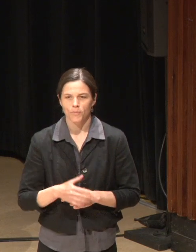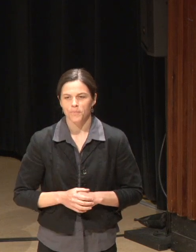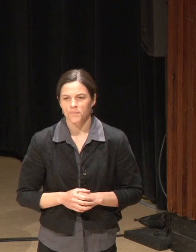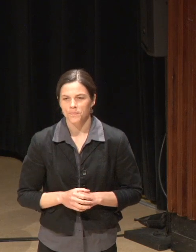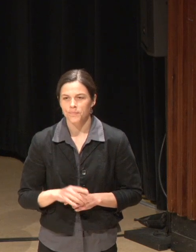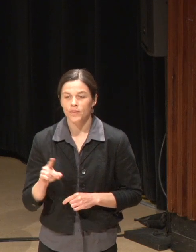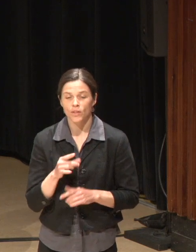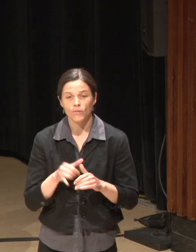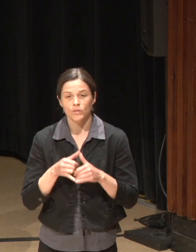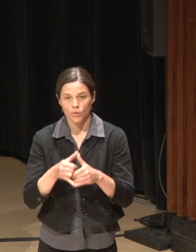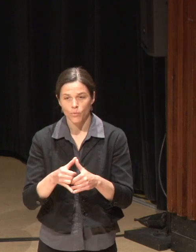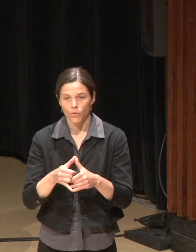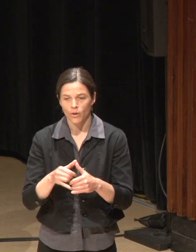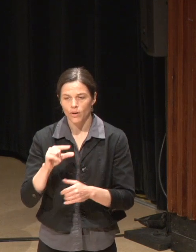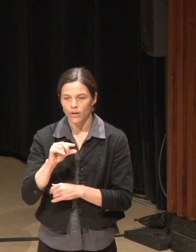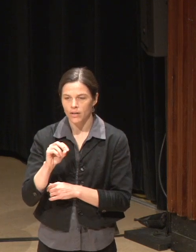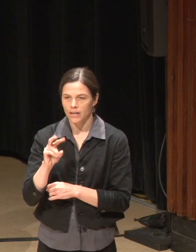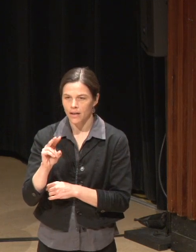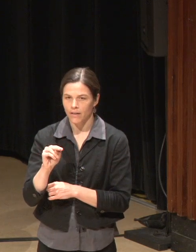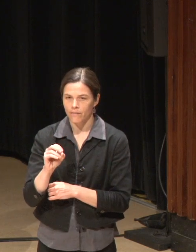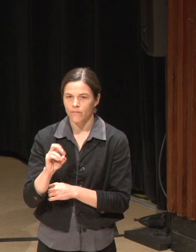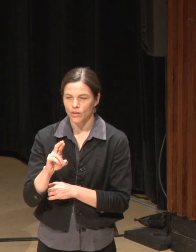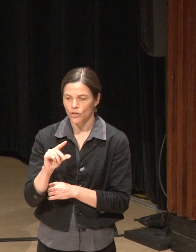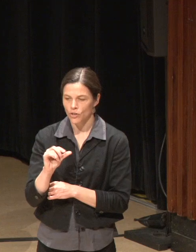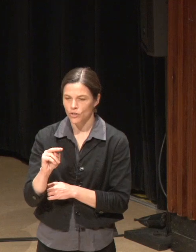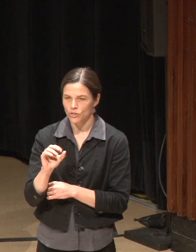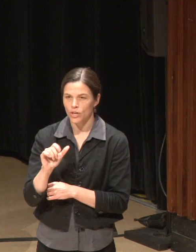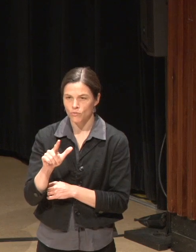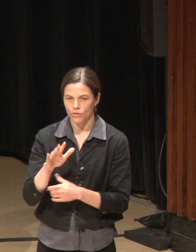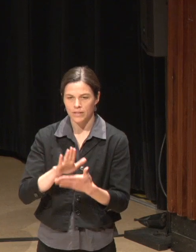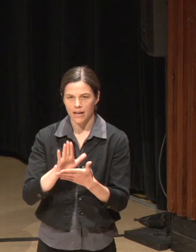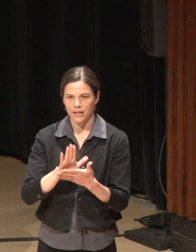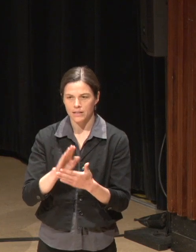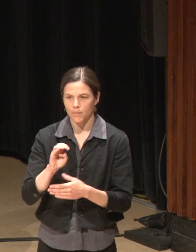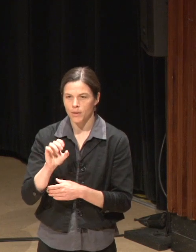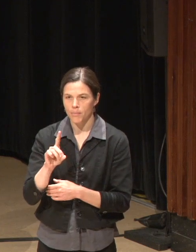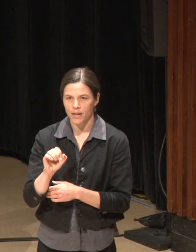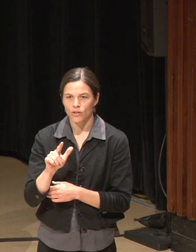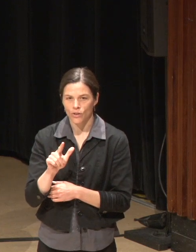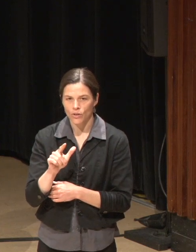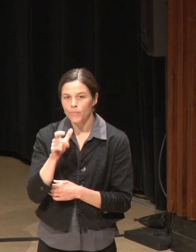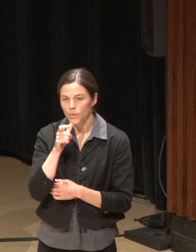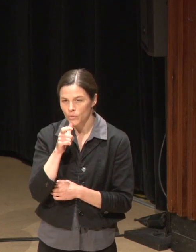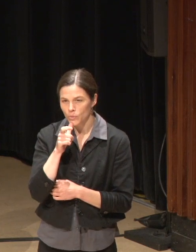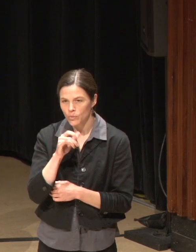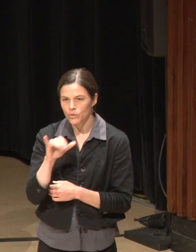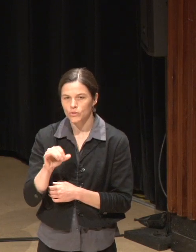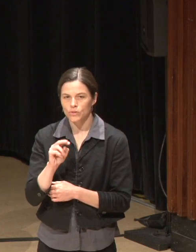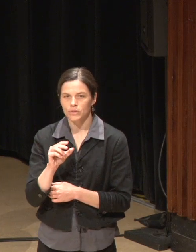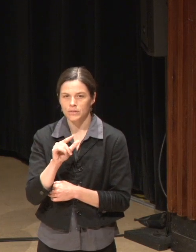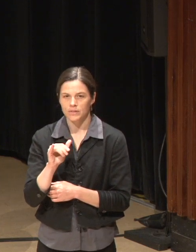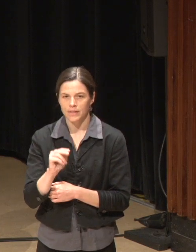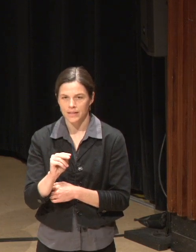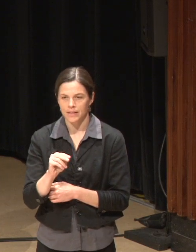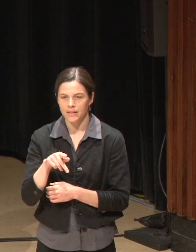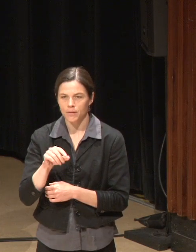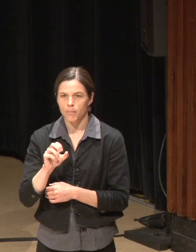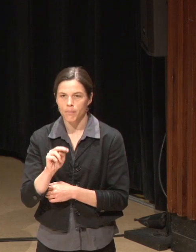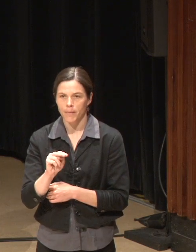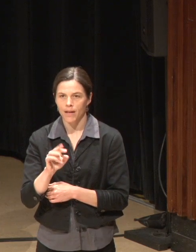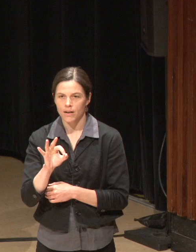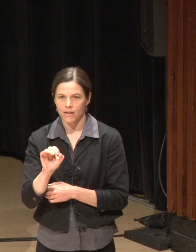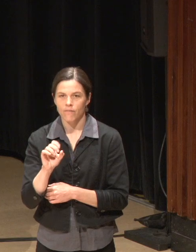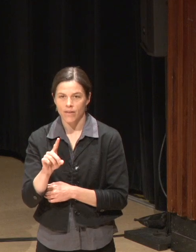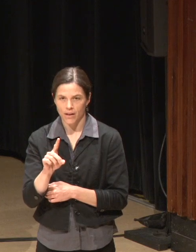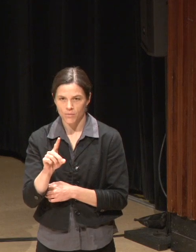is the Governor General's Academic Medal. It is presented by Rosalind Penfound, Vice President Academic, and